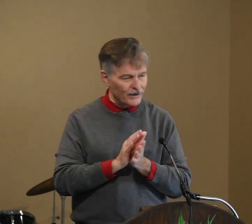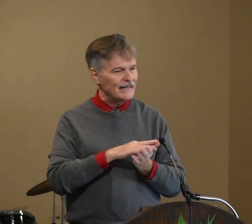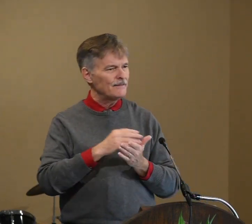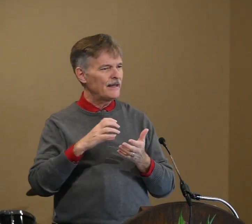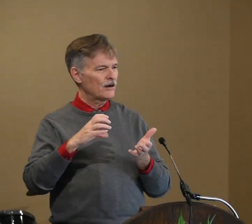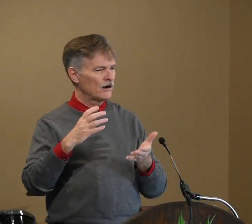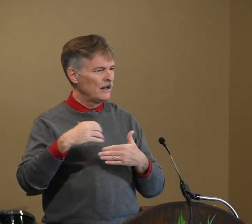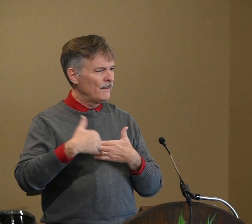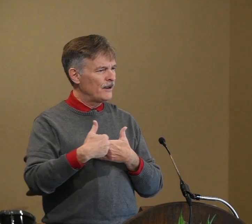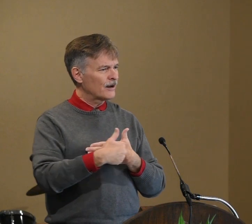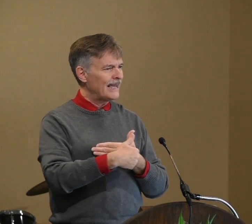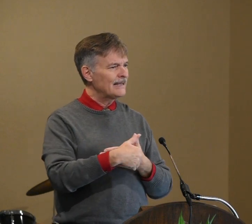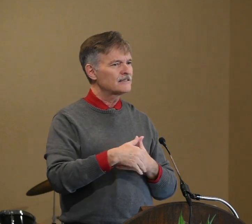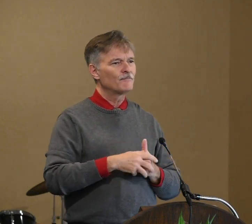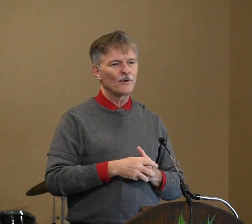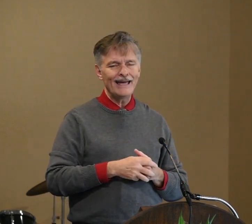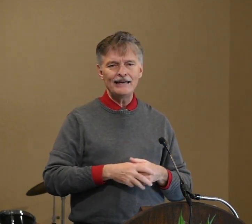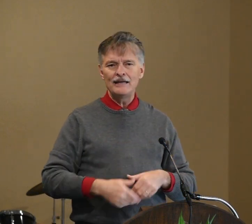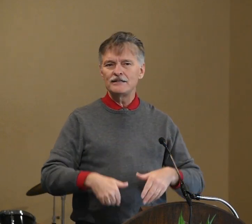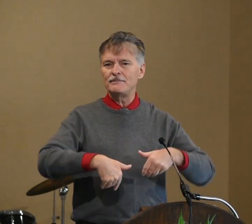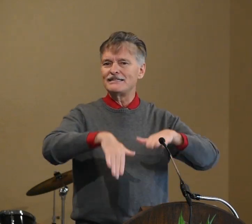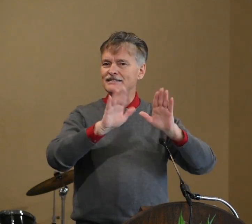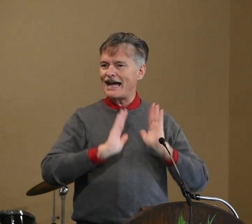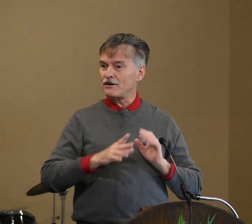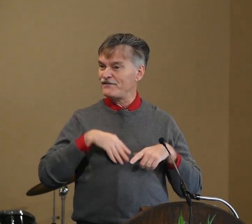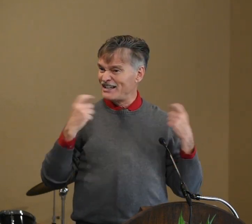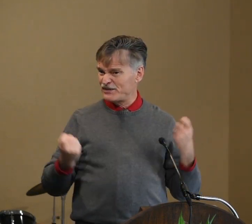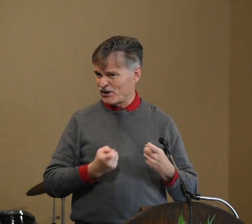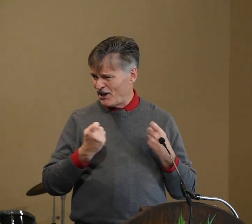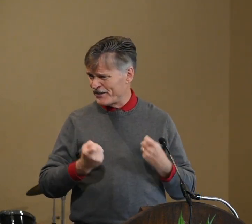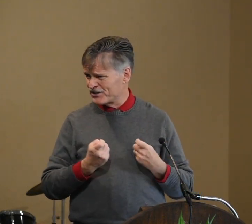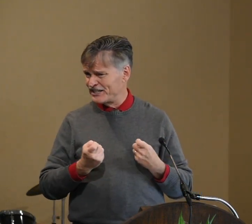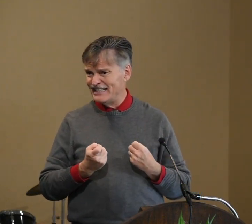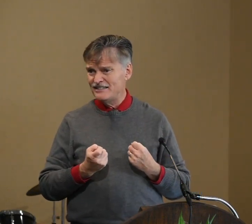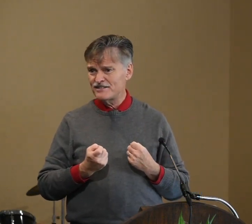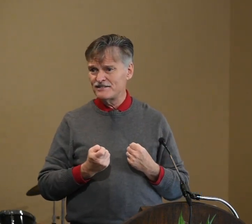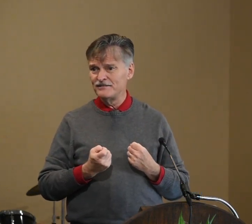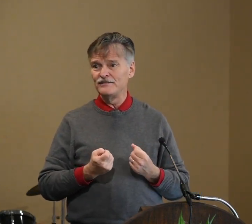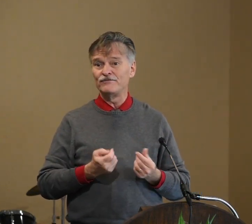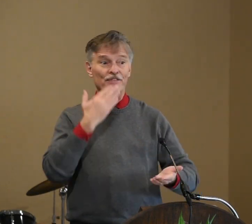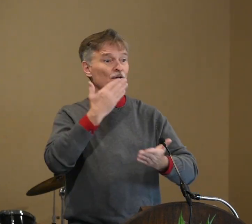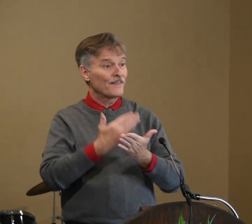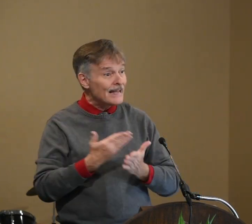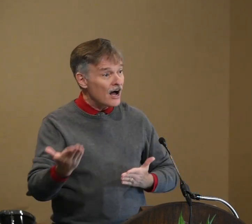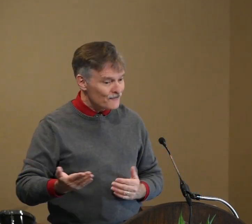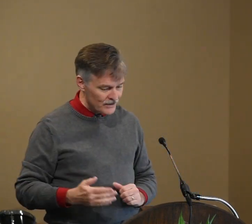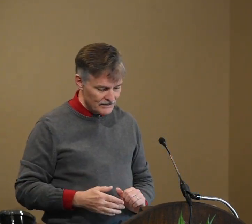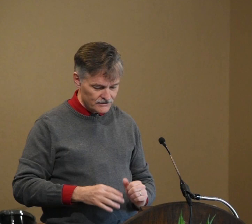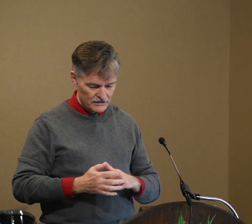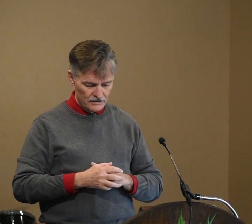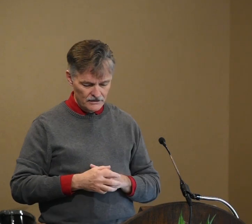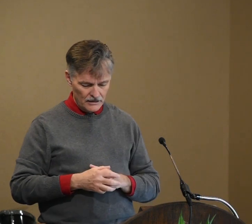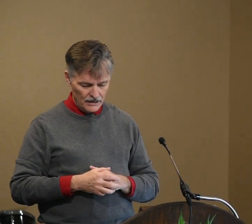bringing their cakes of bread to be sacrificed for all their sins, for their thank offerings?